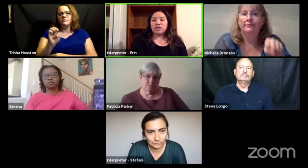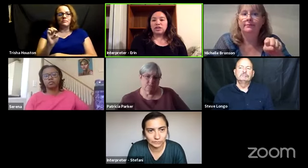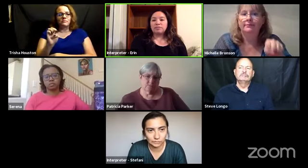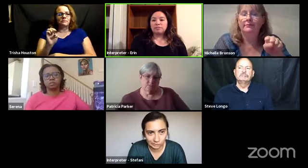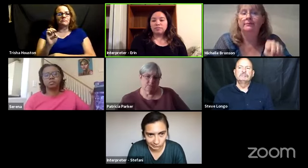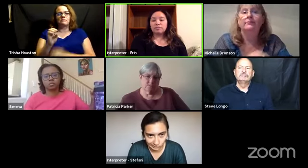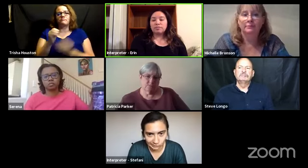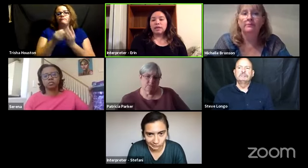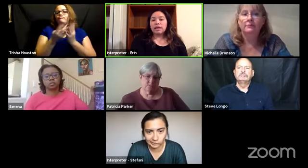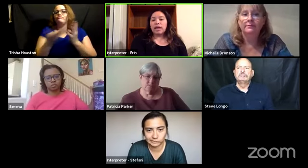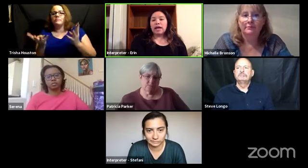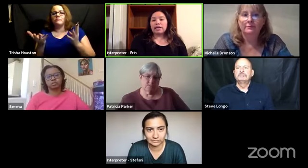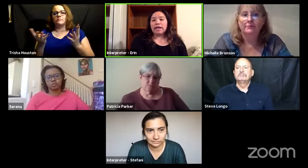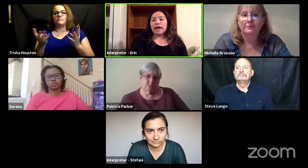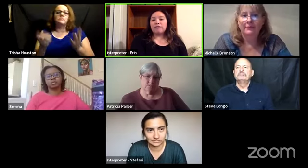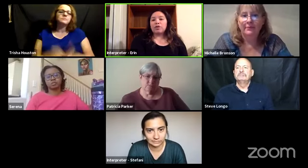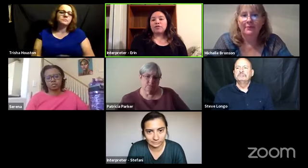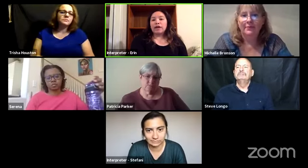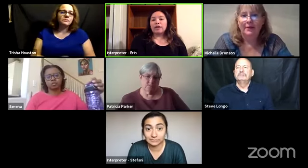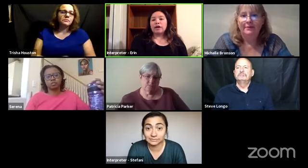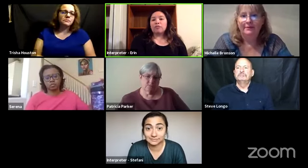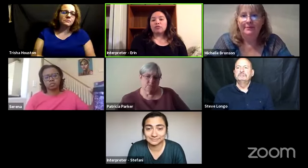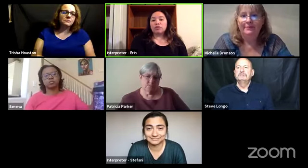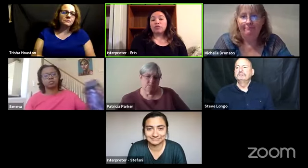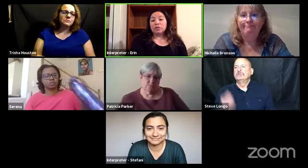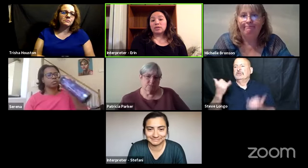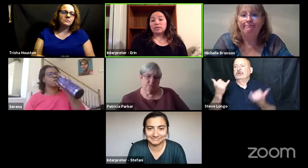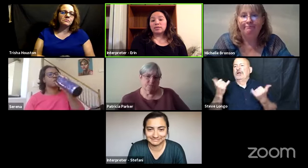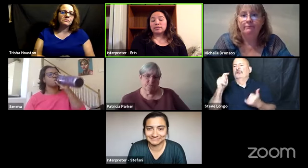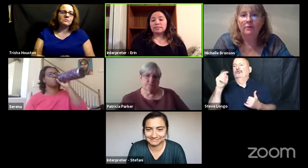representation and to have more of that, the resources.